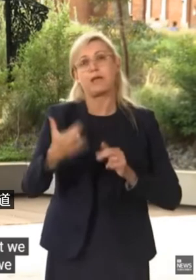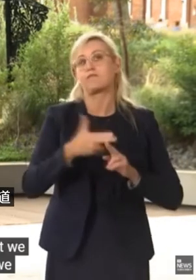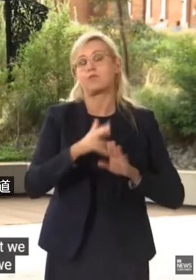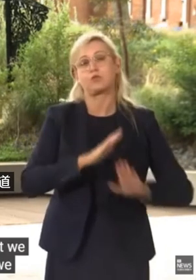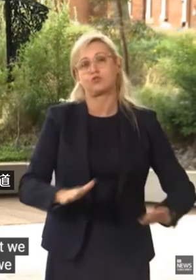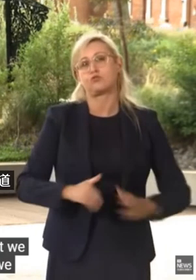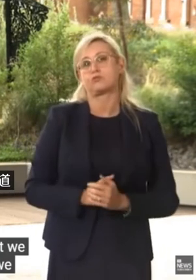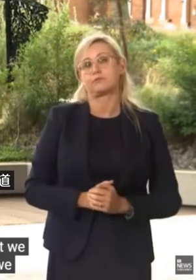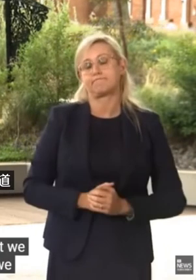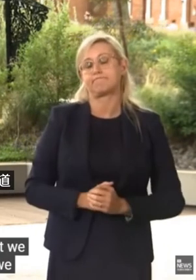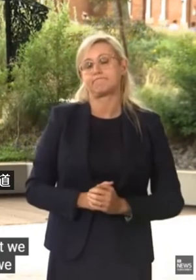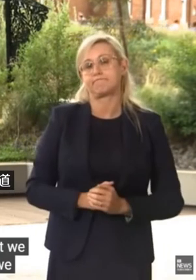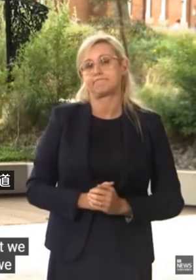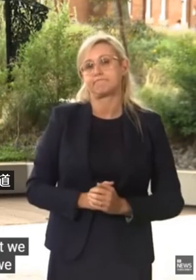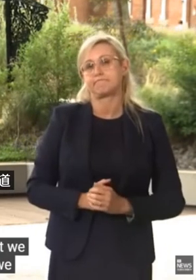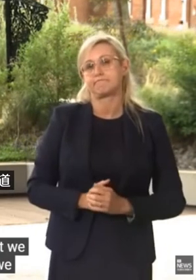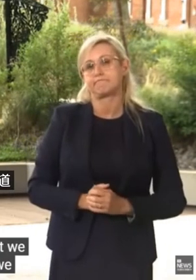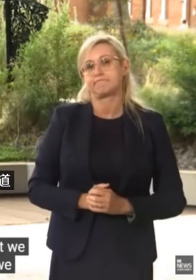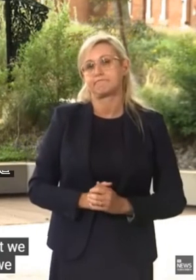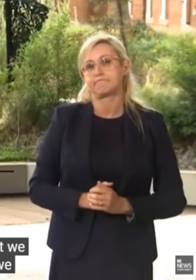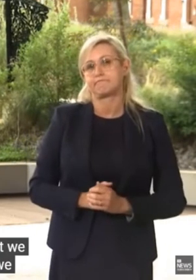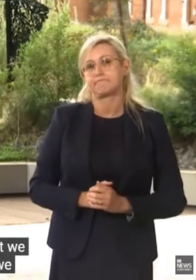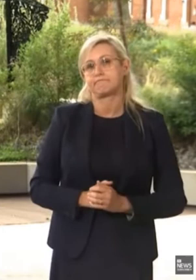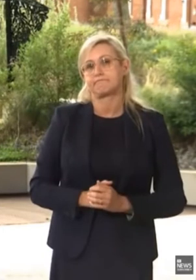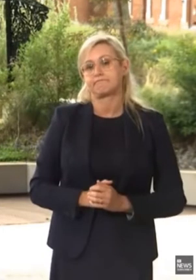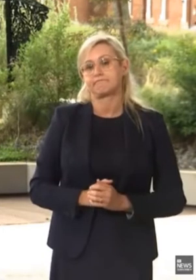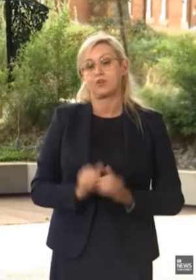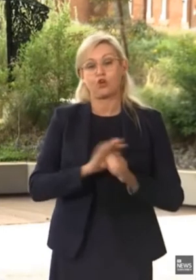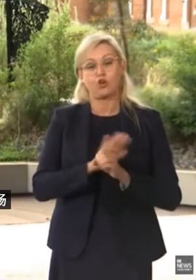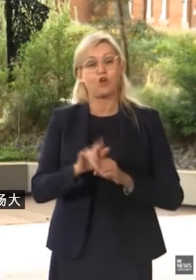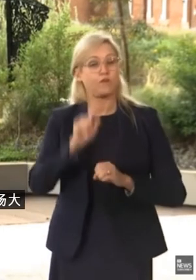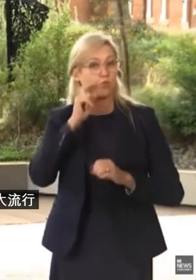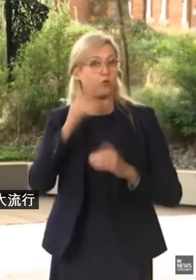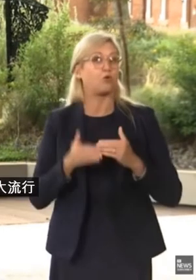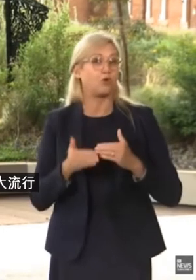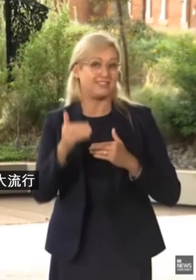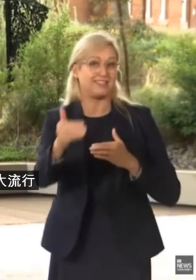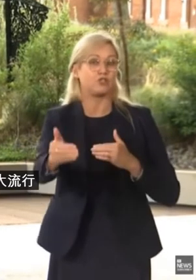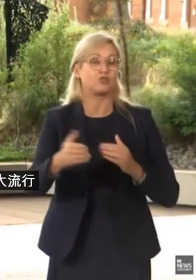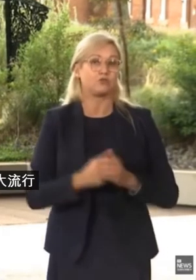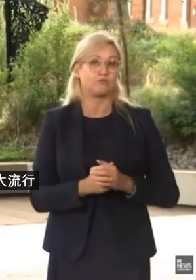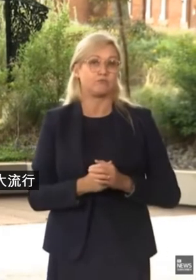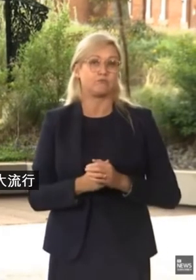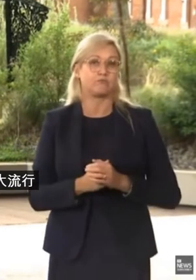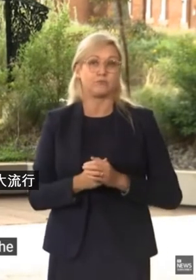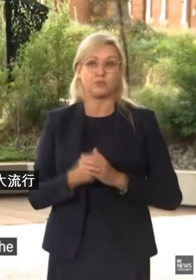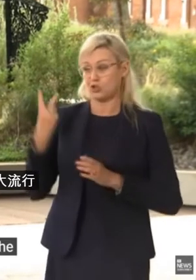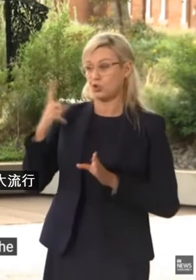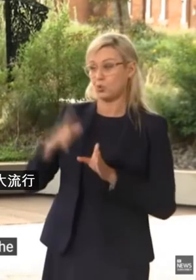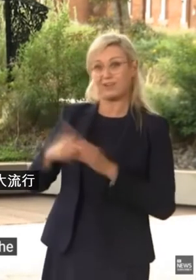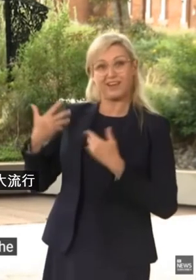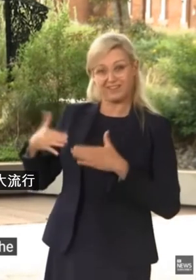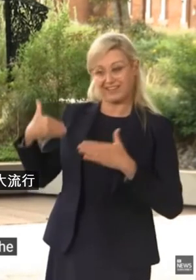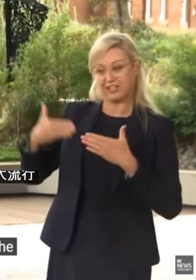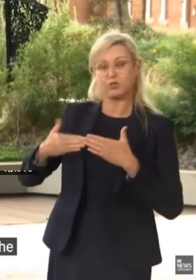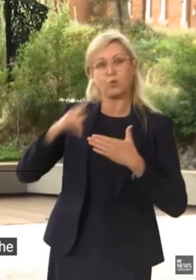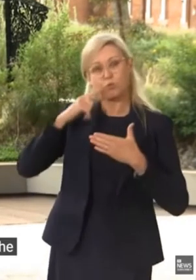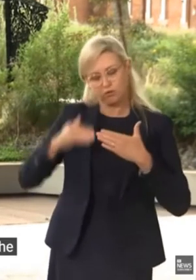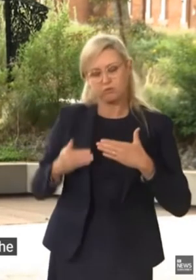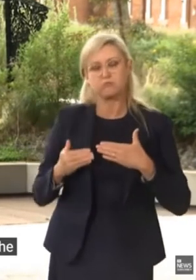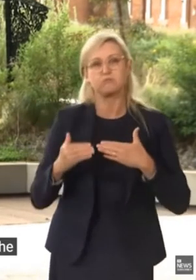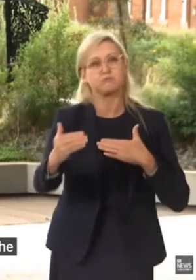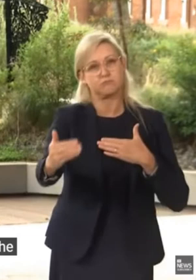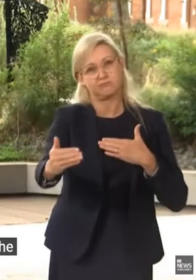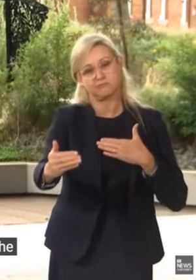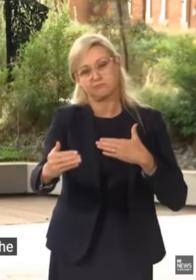that. We cannot have a situation as we move through this pandemic, as we have over the last 2 years, be in a situation that